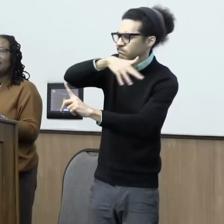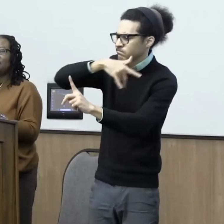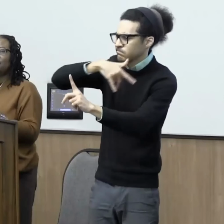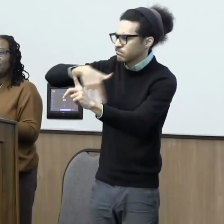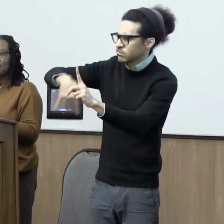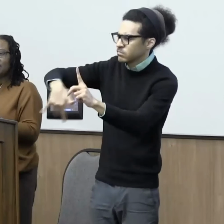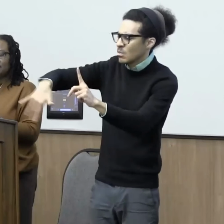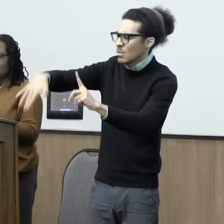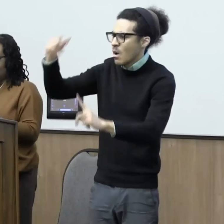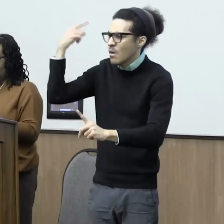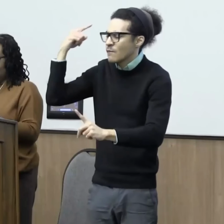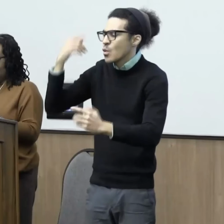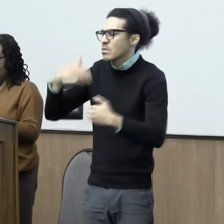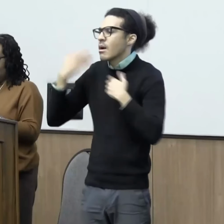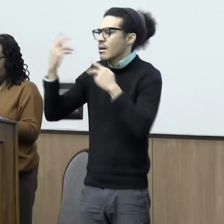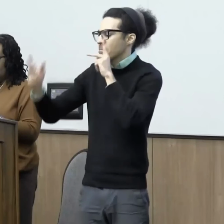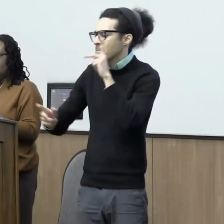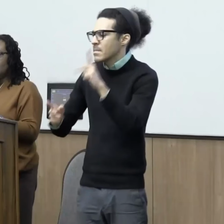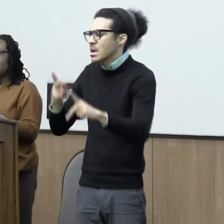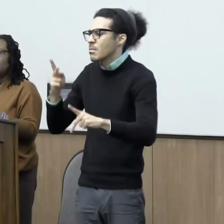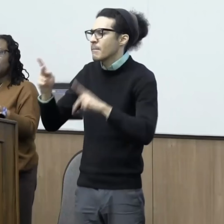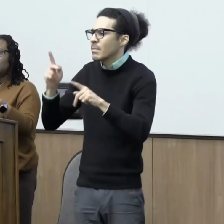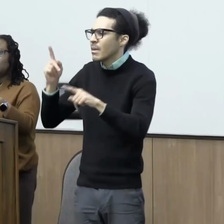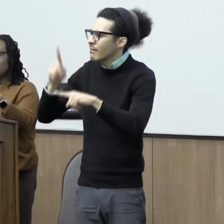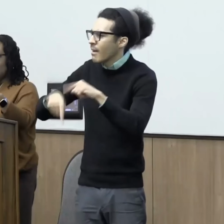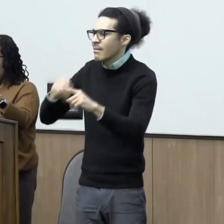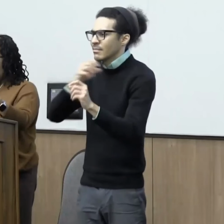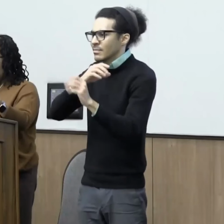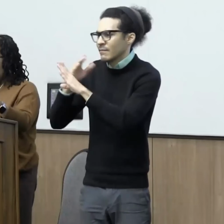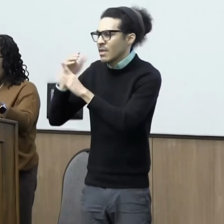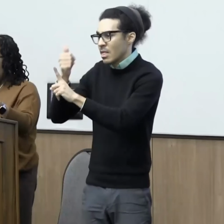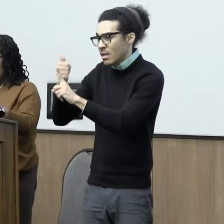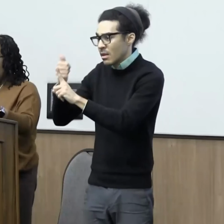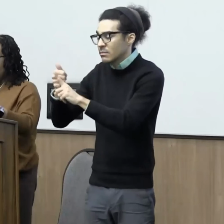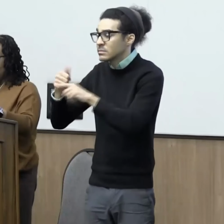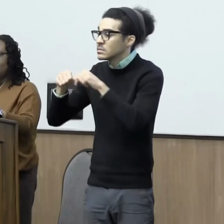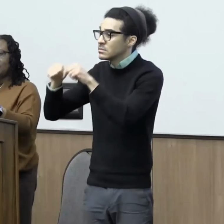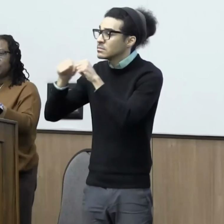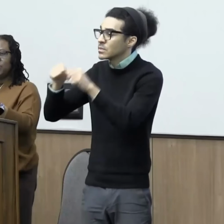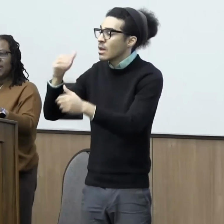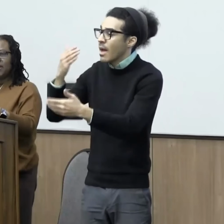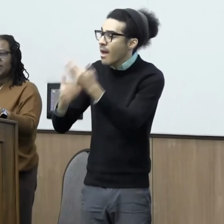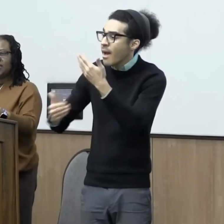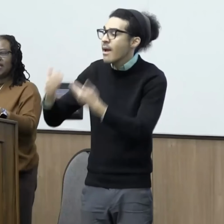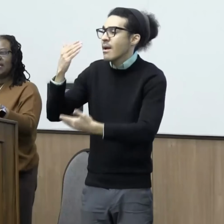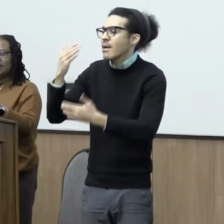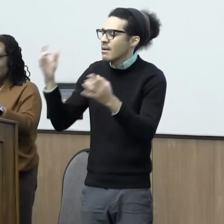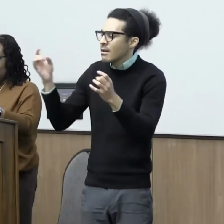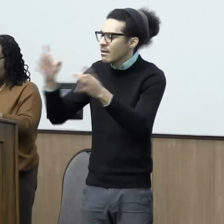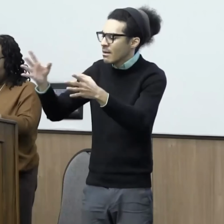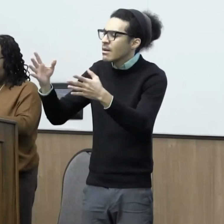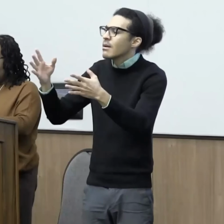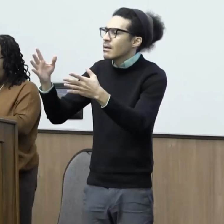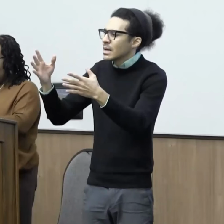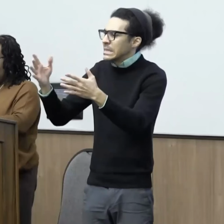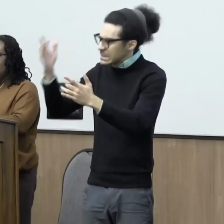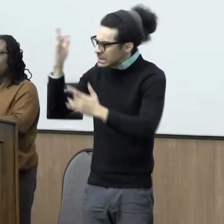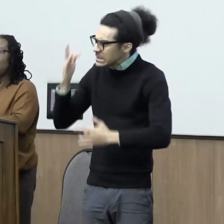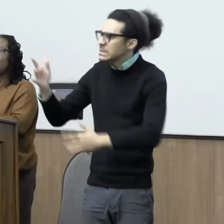young and the defenseless. Continue to take the hand of the despised and